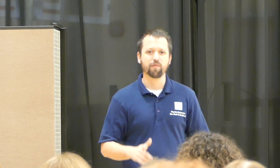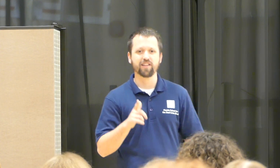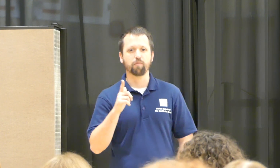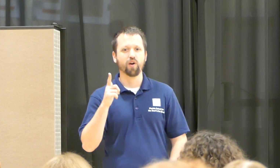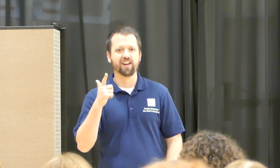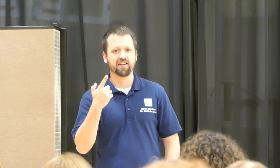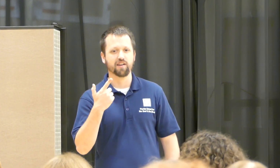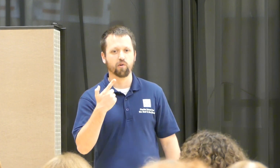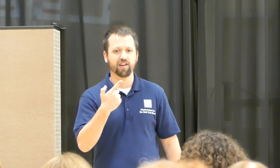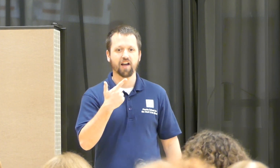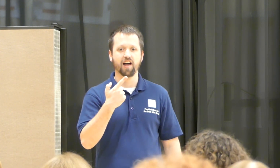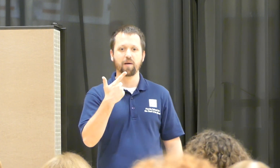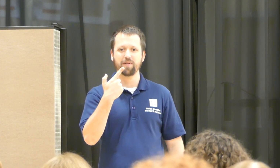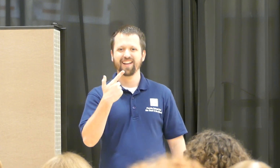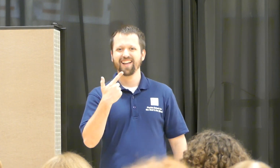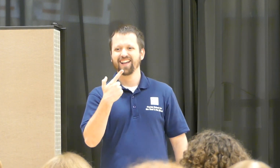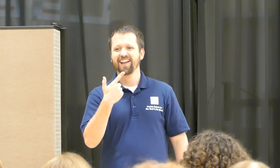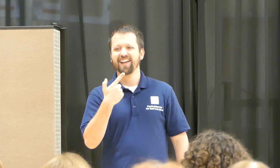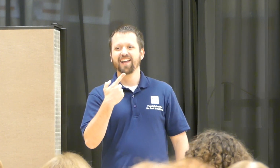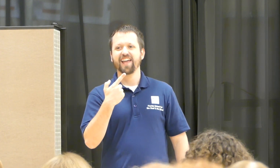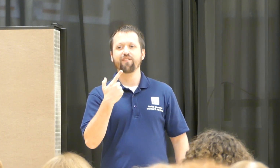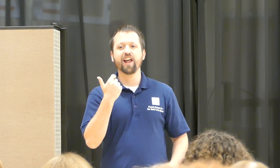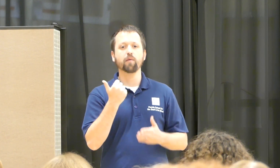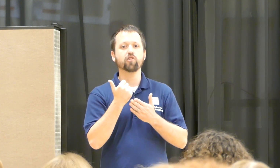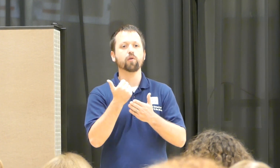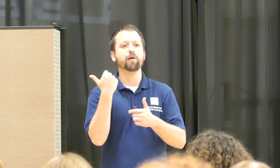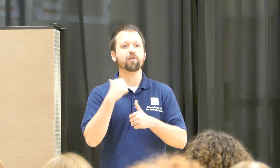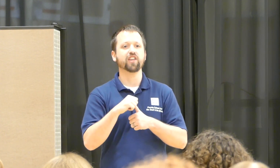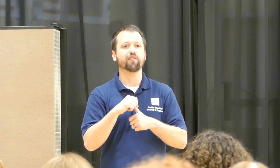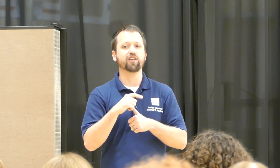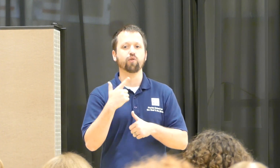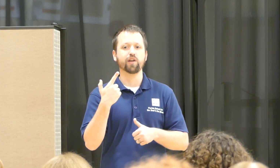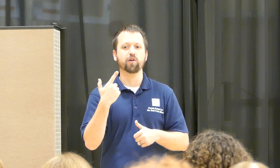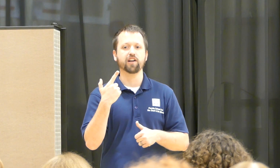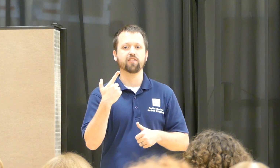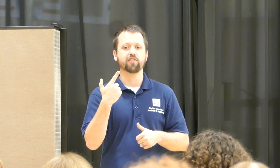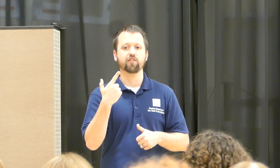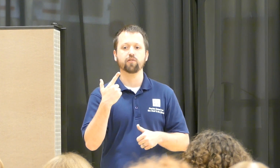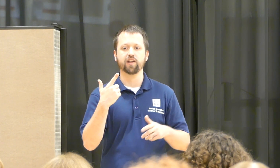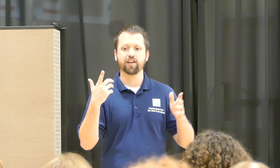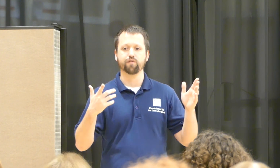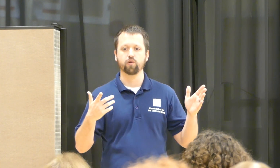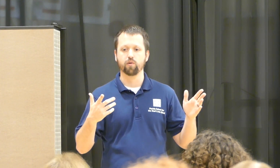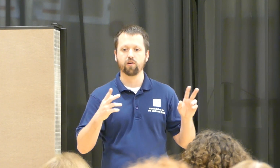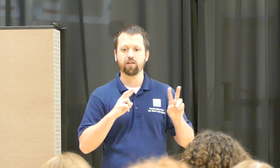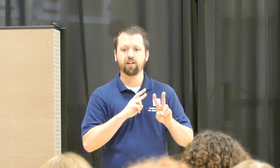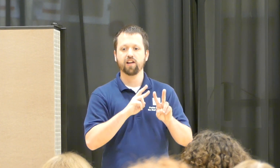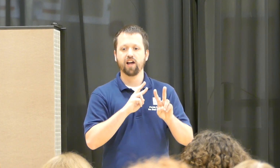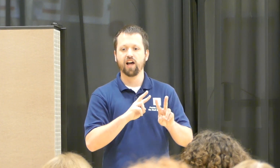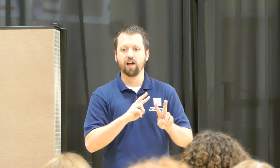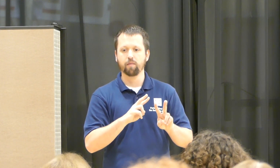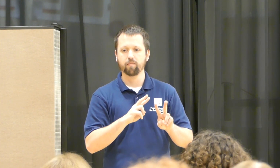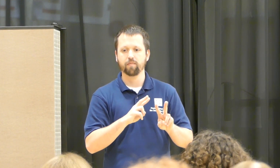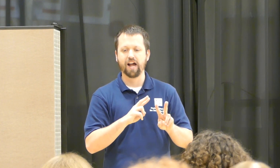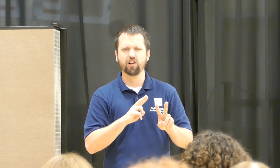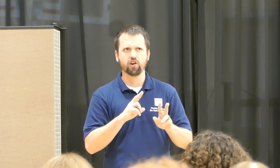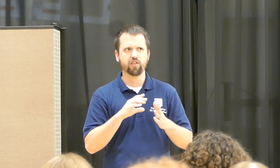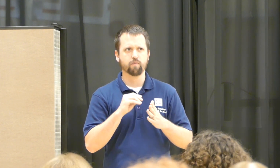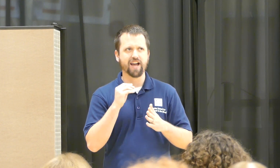not to point it at anyone. If it helps you remember, think of a 21-gun salute like a funeral. I learned this past